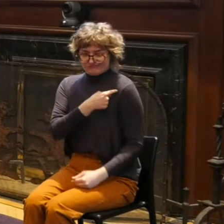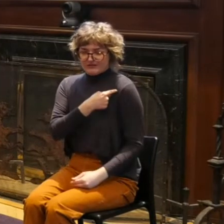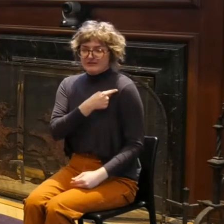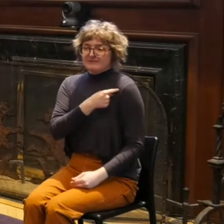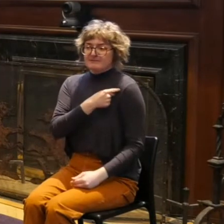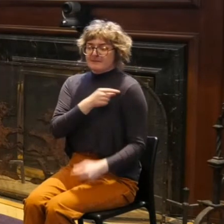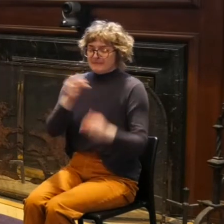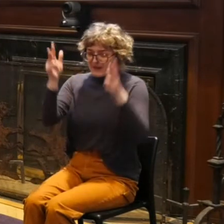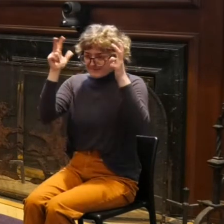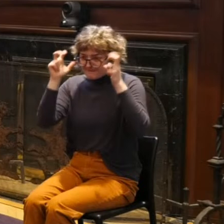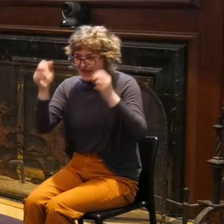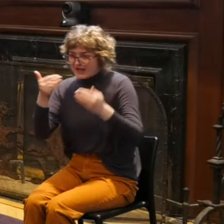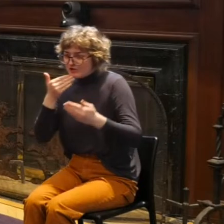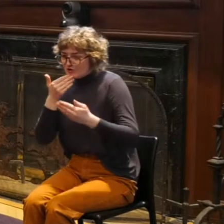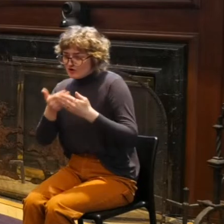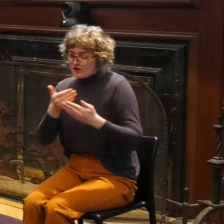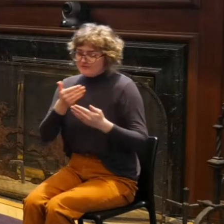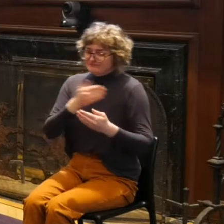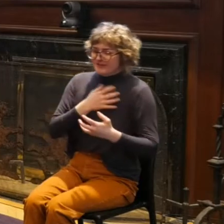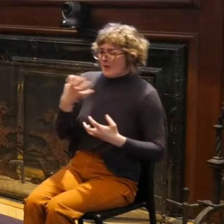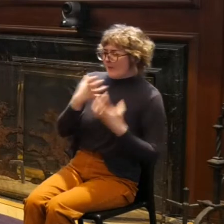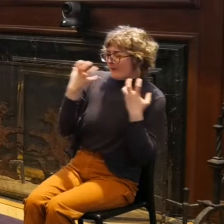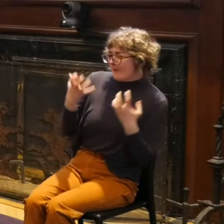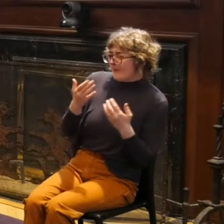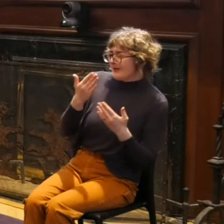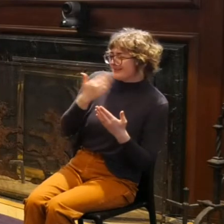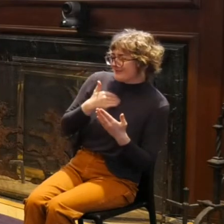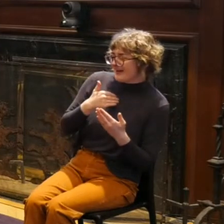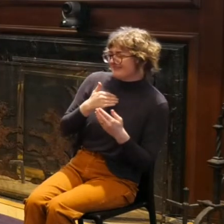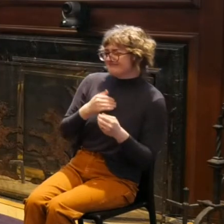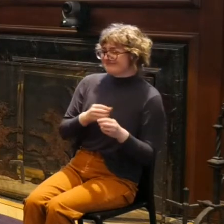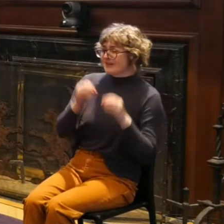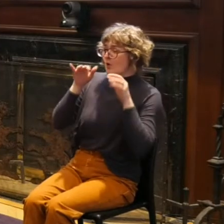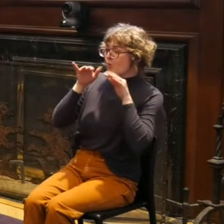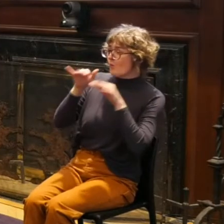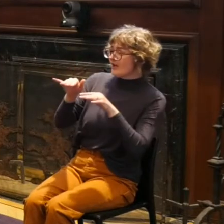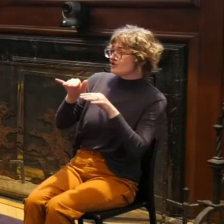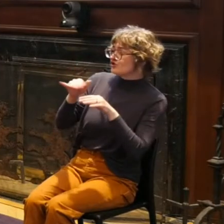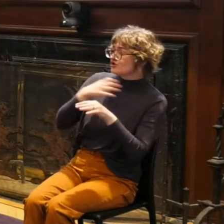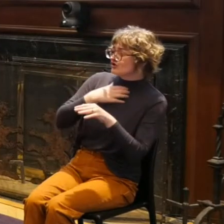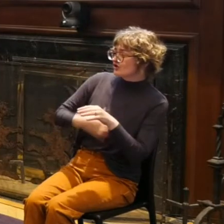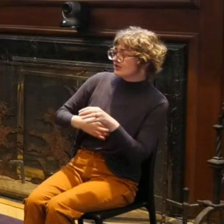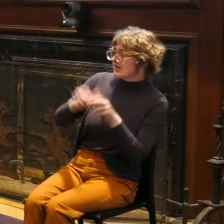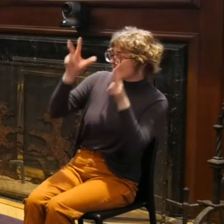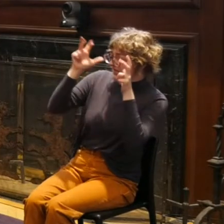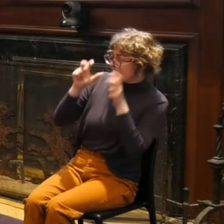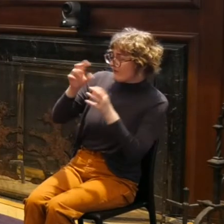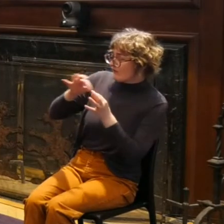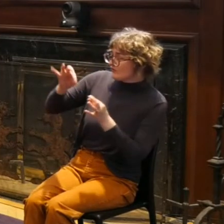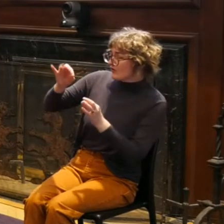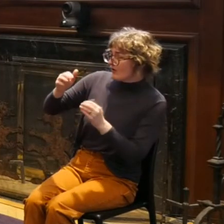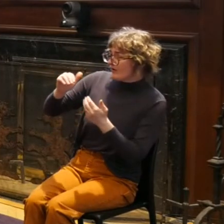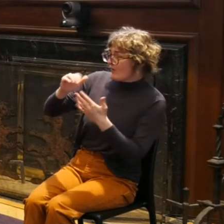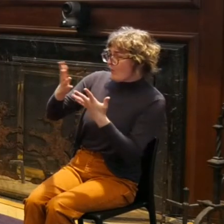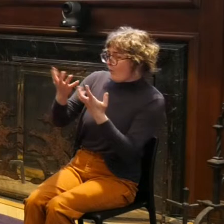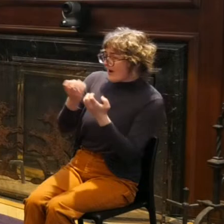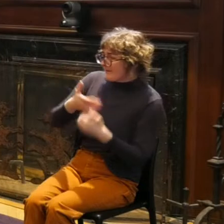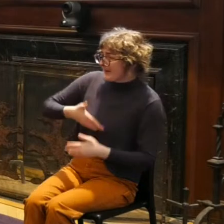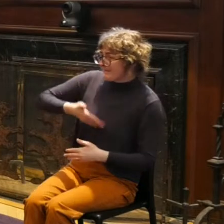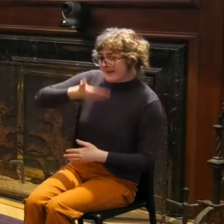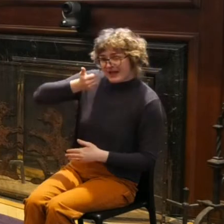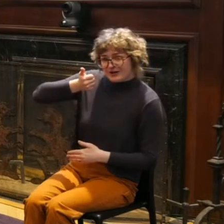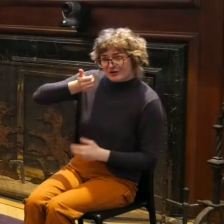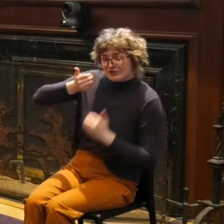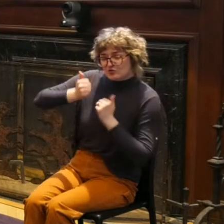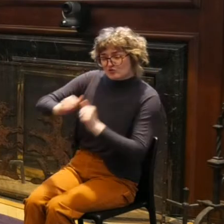bad deeds go good, the rage comes out sweet. She can't even wish evil on a soul, because that just makes them want to be better. You try